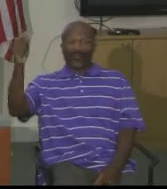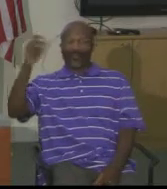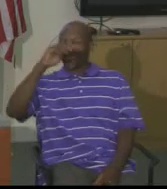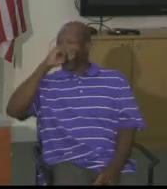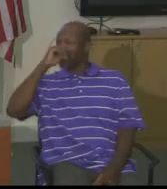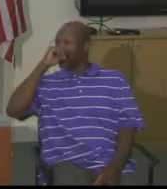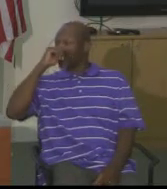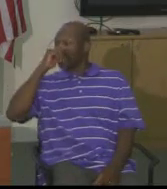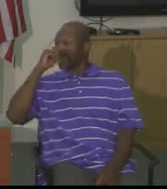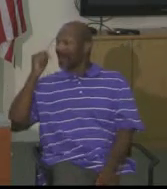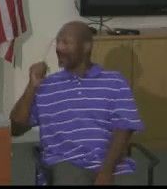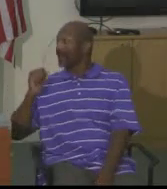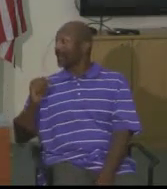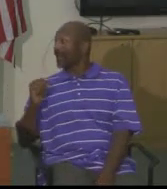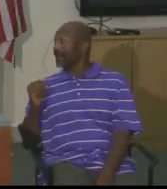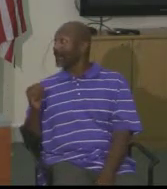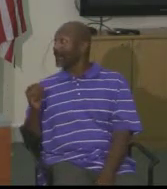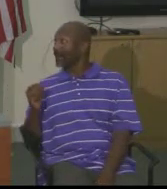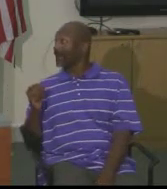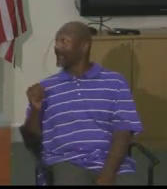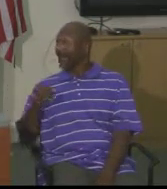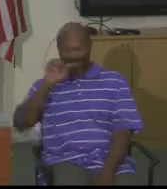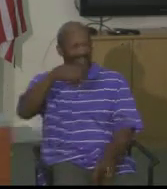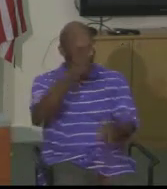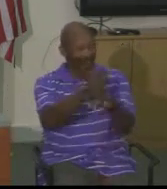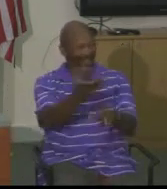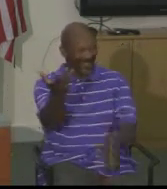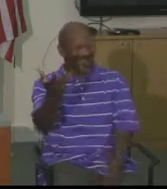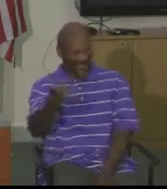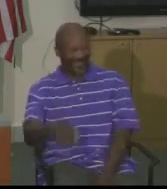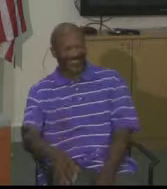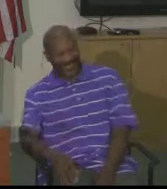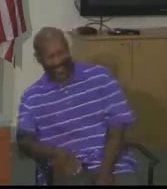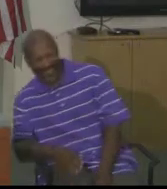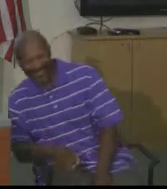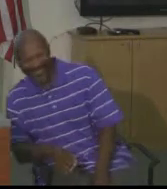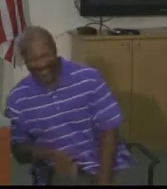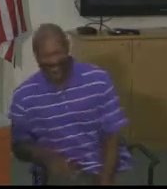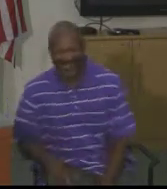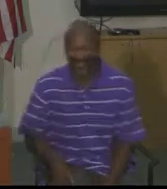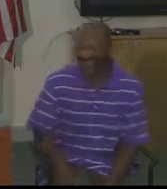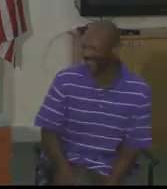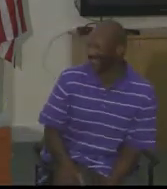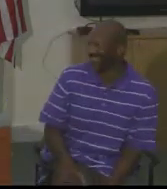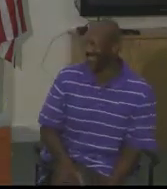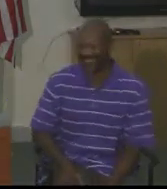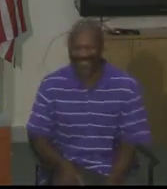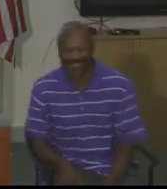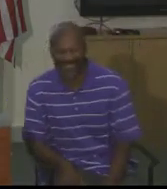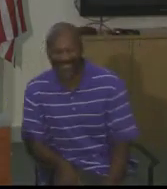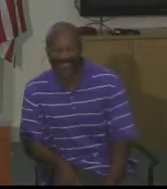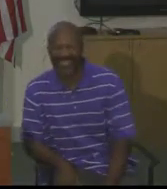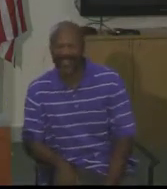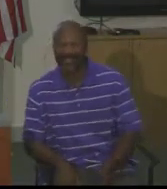No, the company pays for that anyway, right? That's right. Yeah.